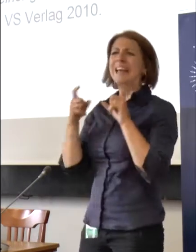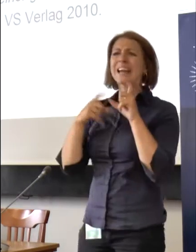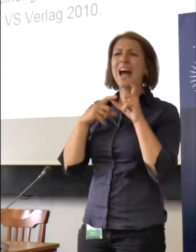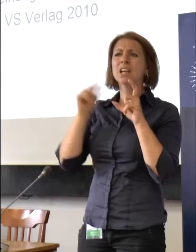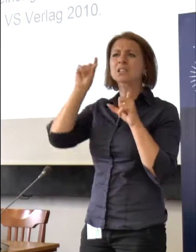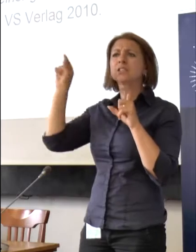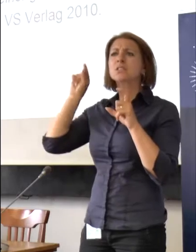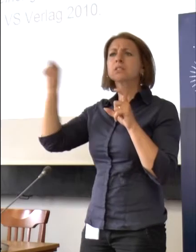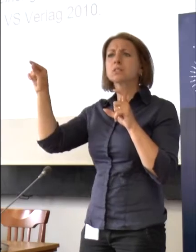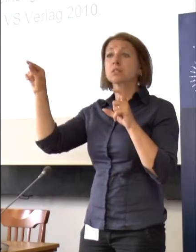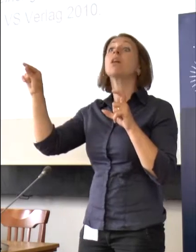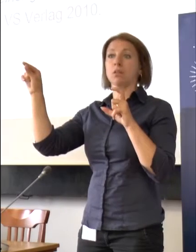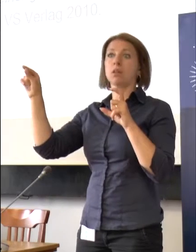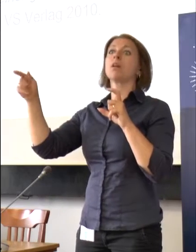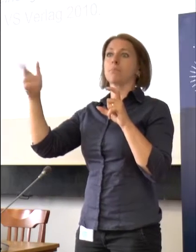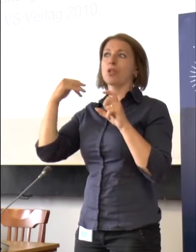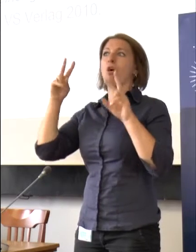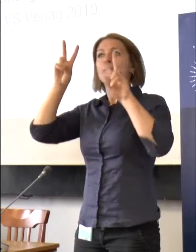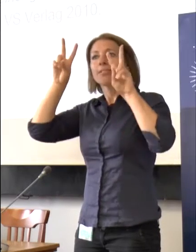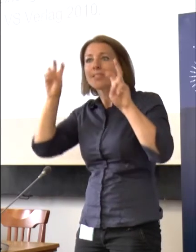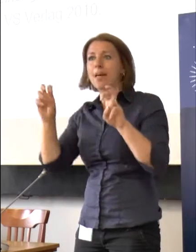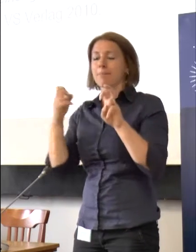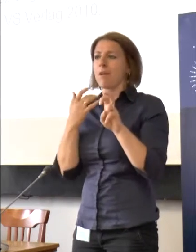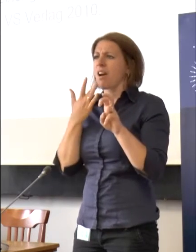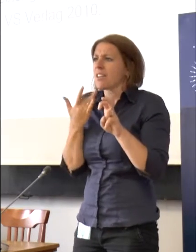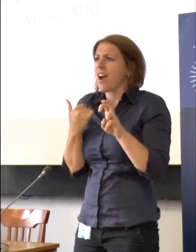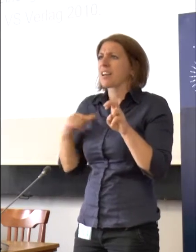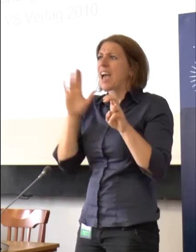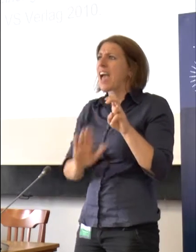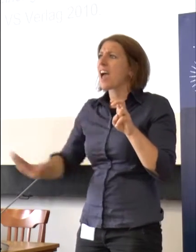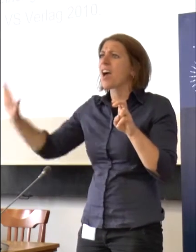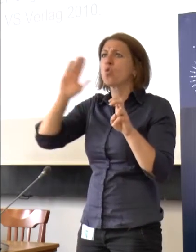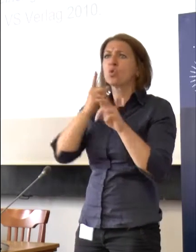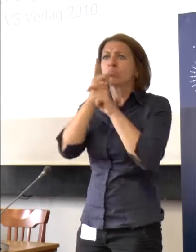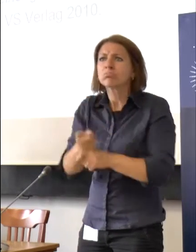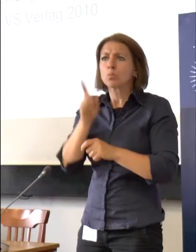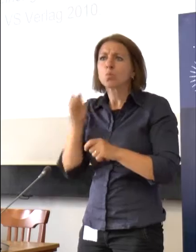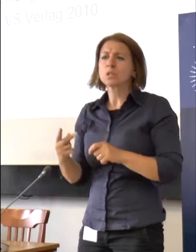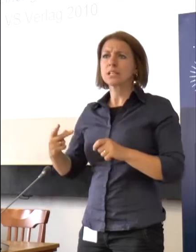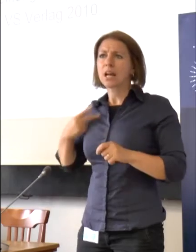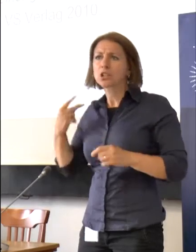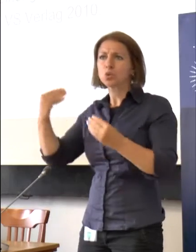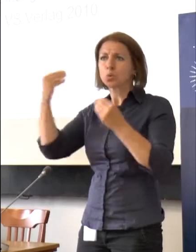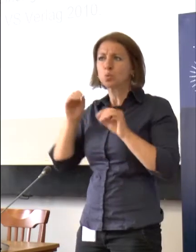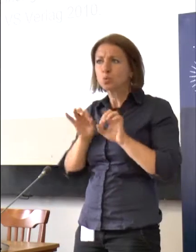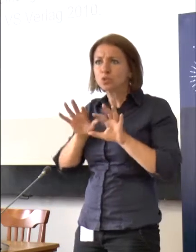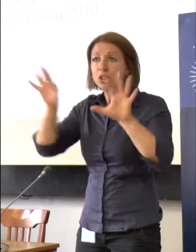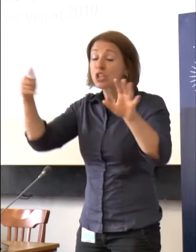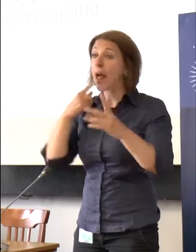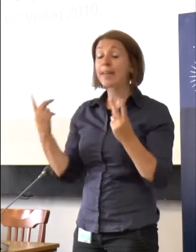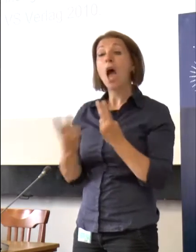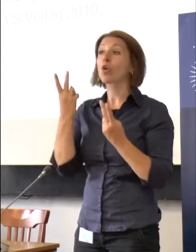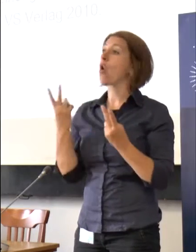of the Europeans learning English, and he has shown that this is a tsunami which is